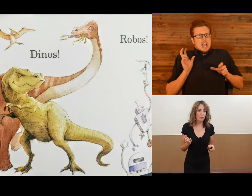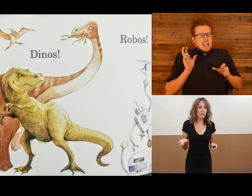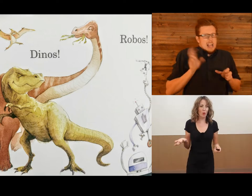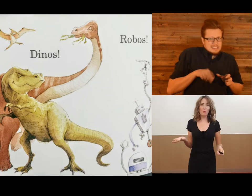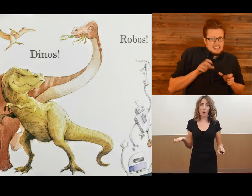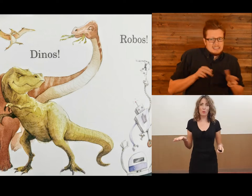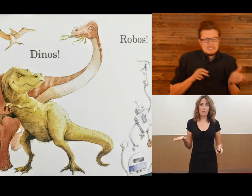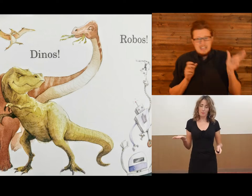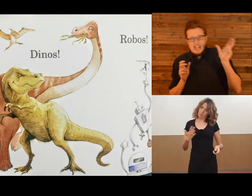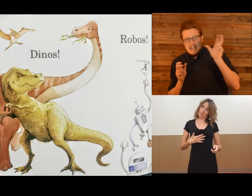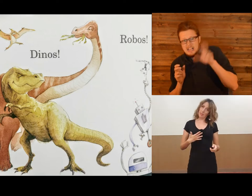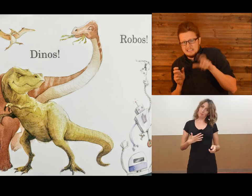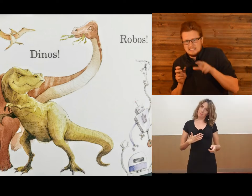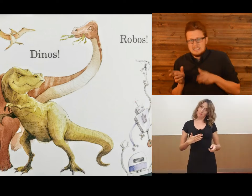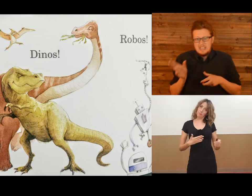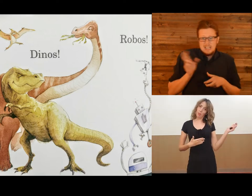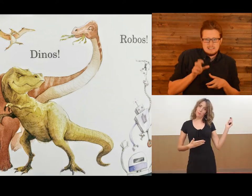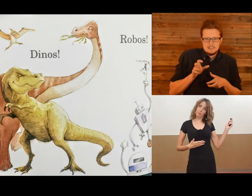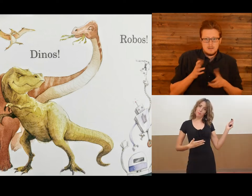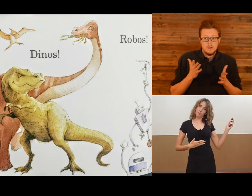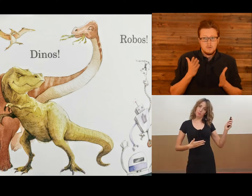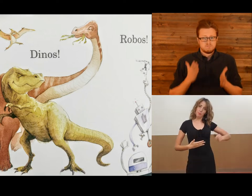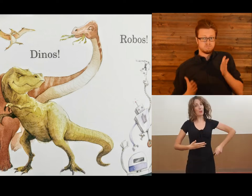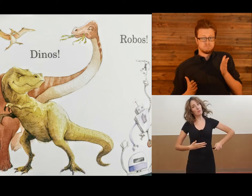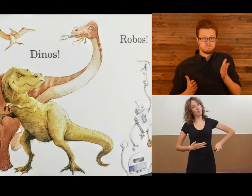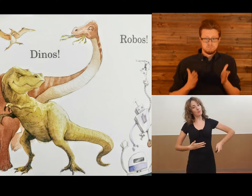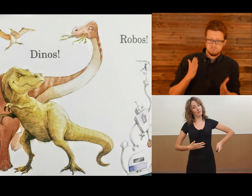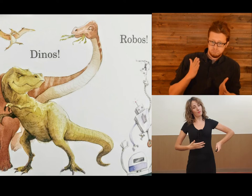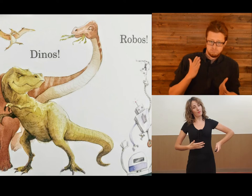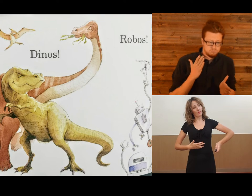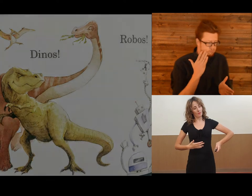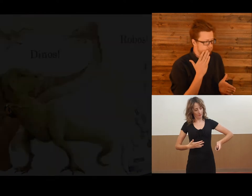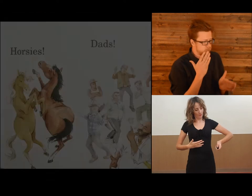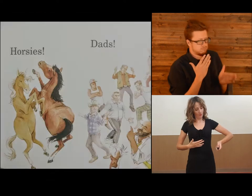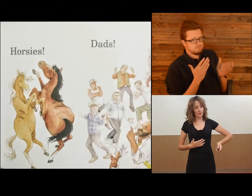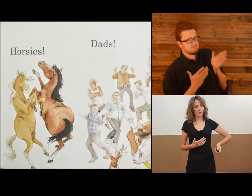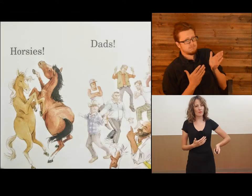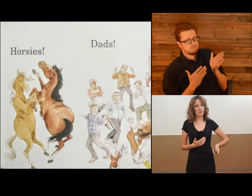Or like robos. Beep, boop, boop.